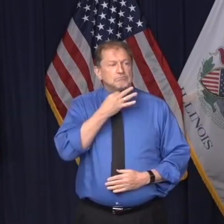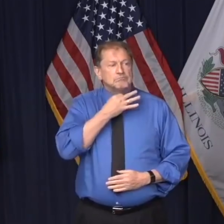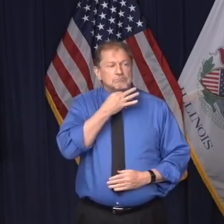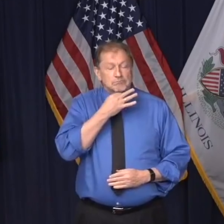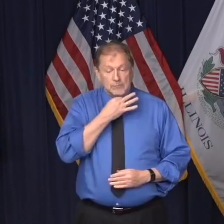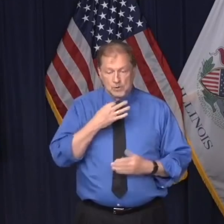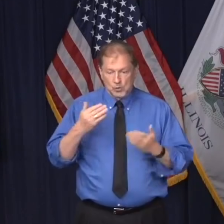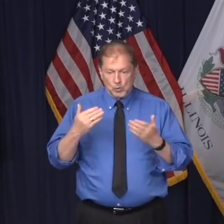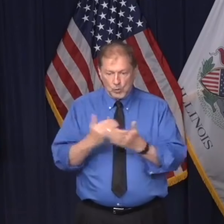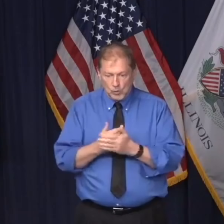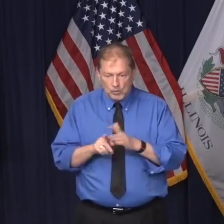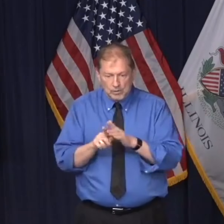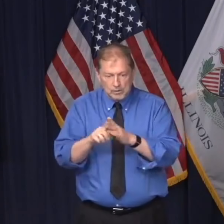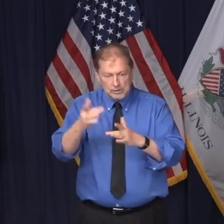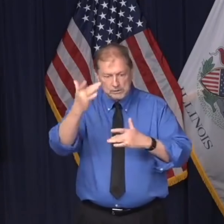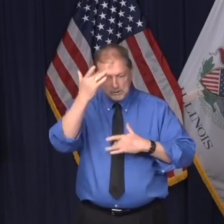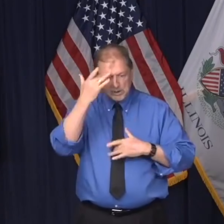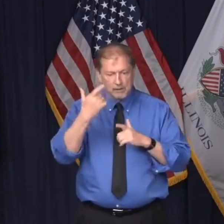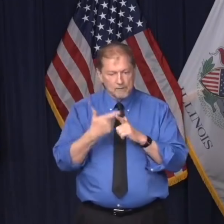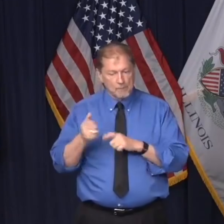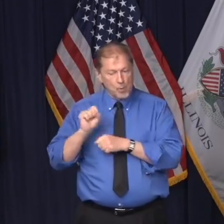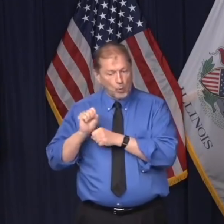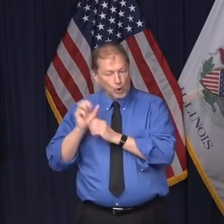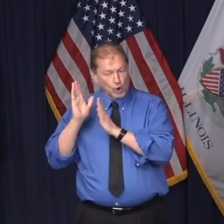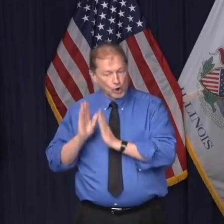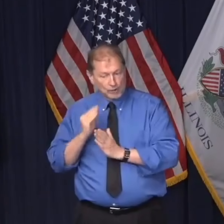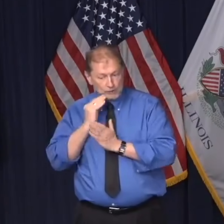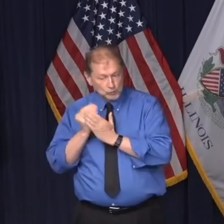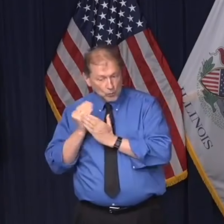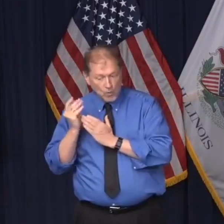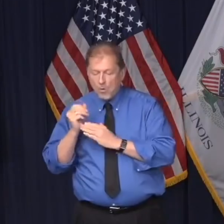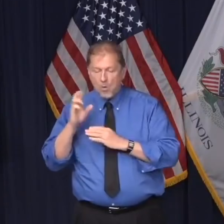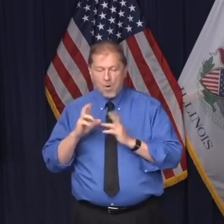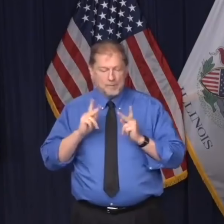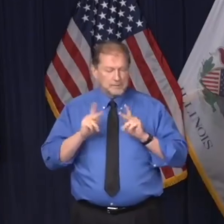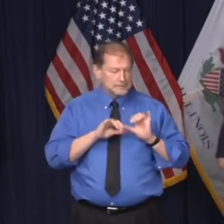essential workers, or are people who are staying at home still getting sick anyway?